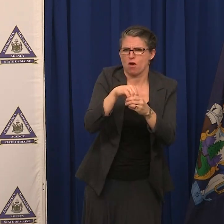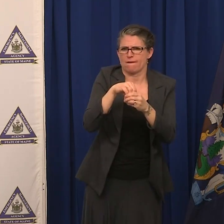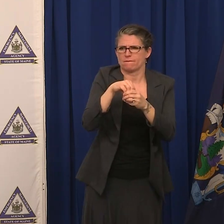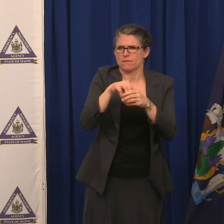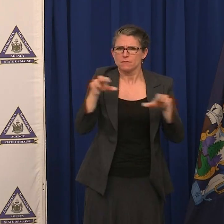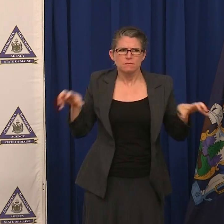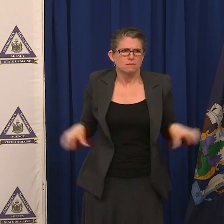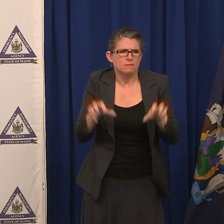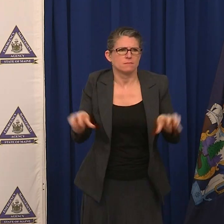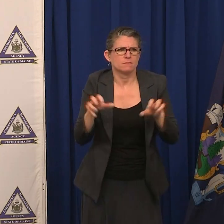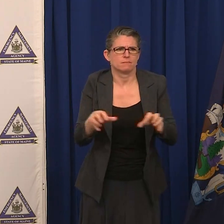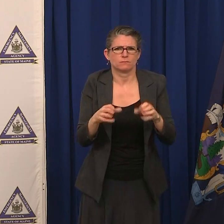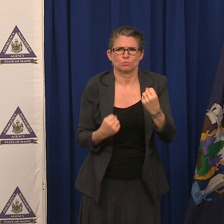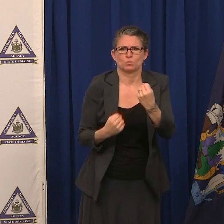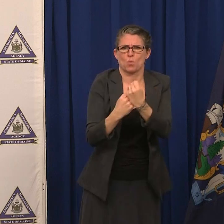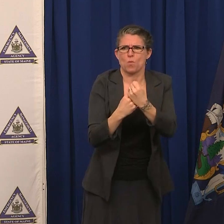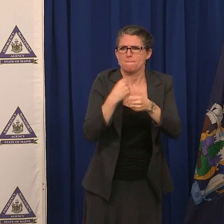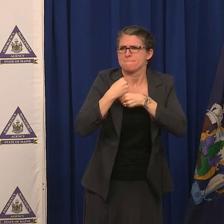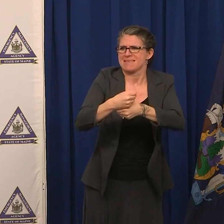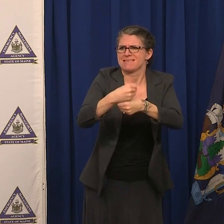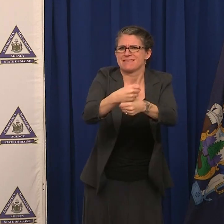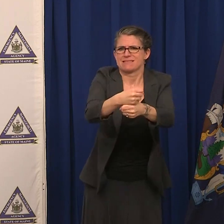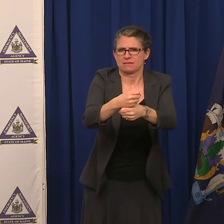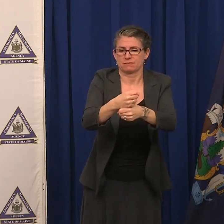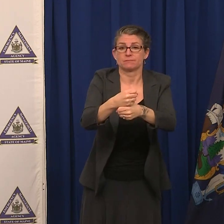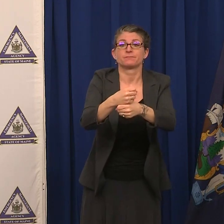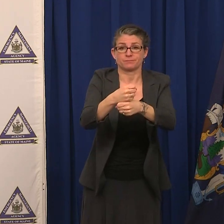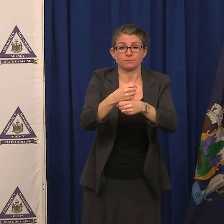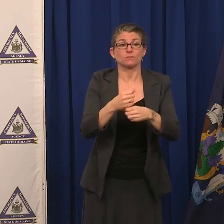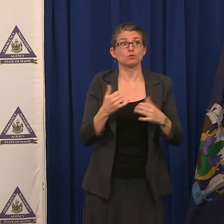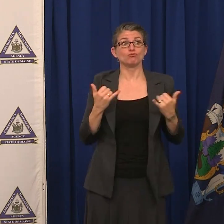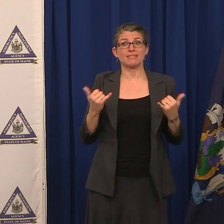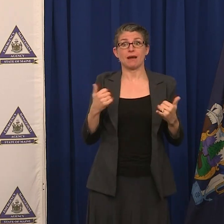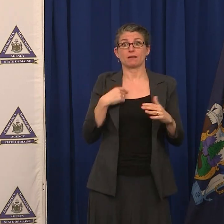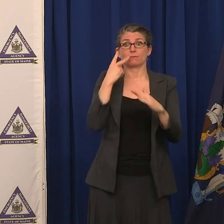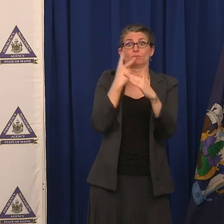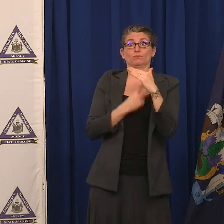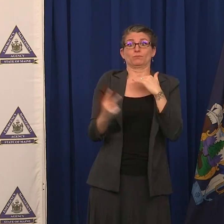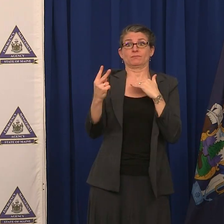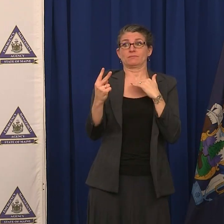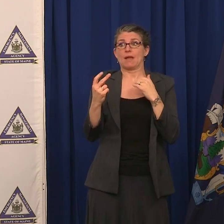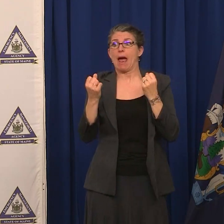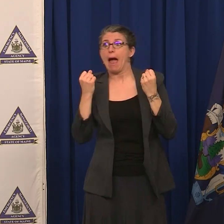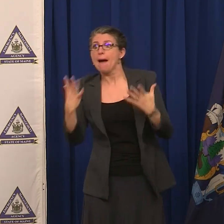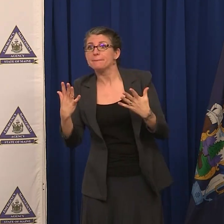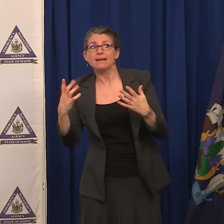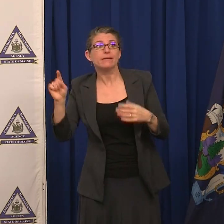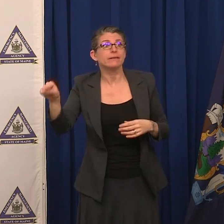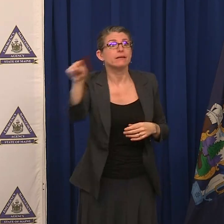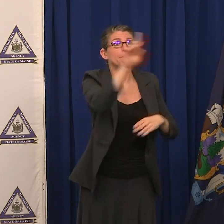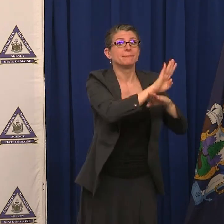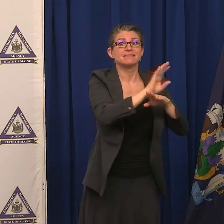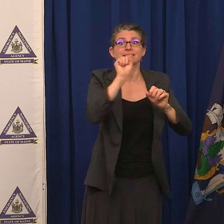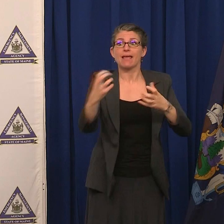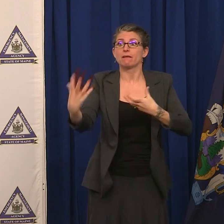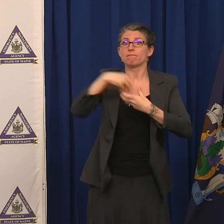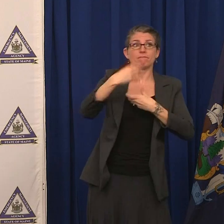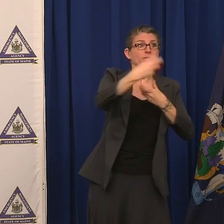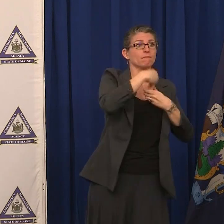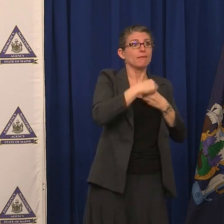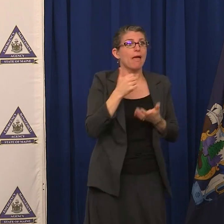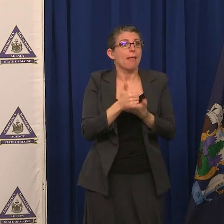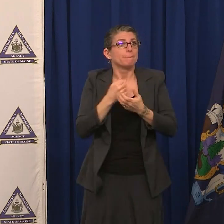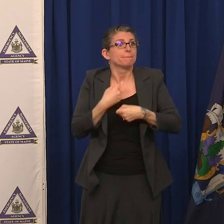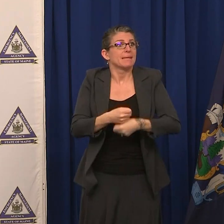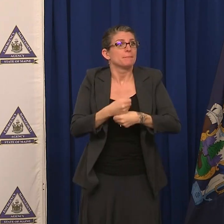what the total manufacturing capacity will be. I know that those discussions are underway, and I think we'll be able to have some updates on